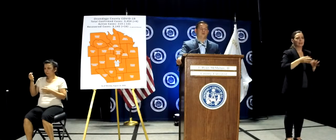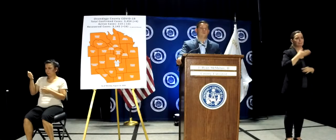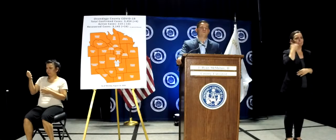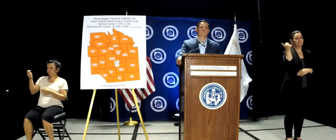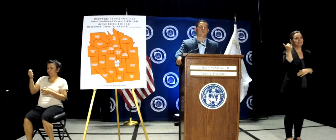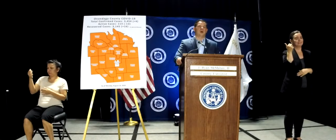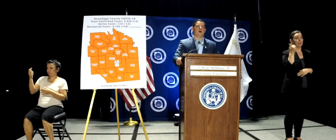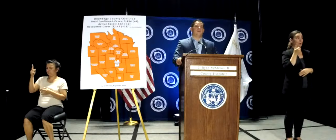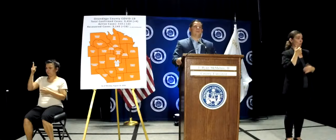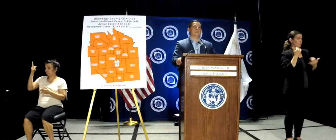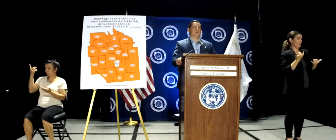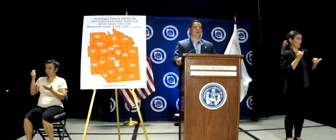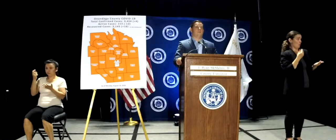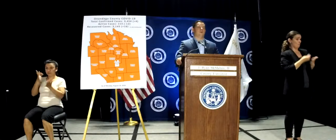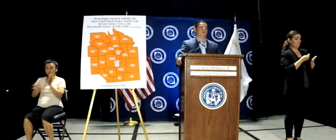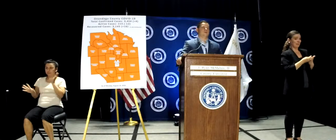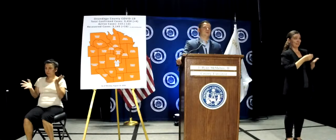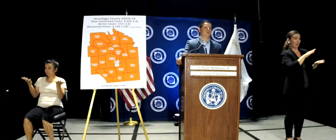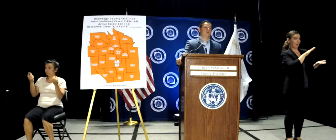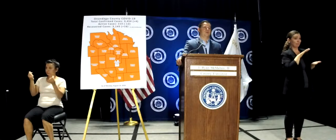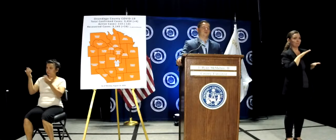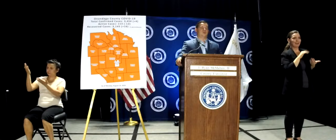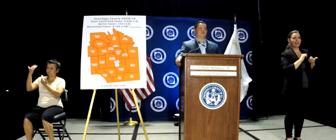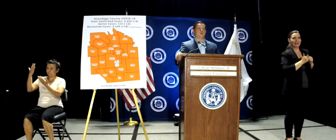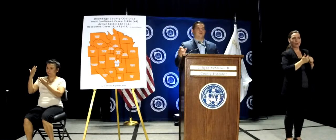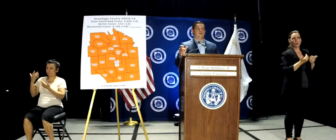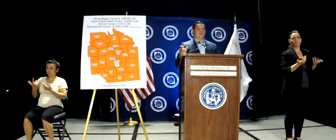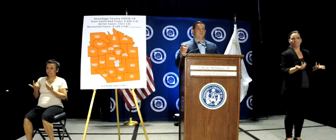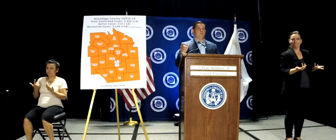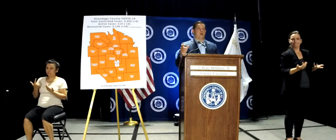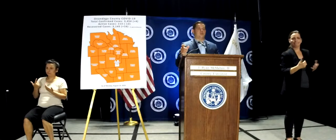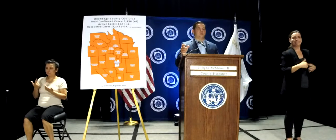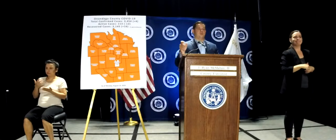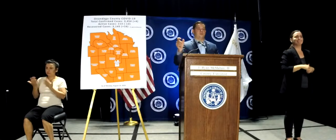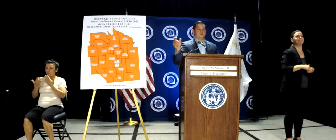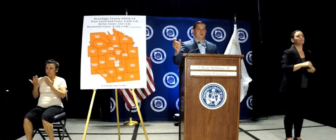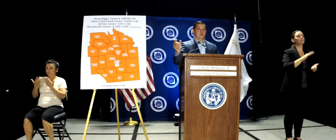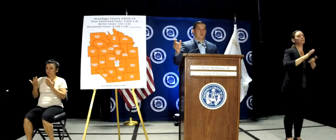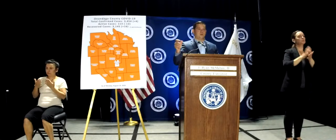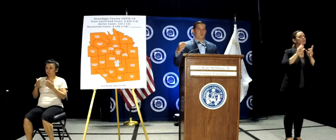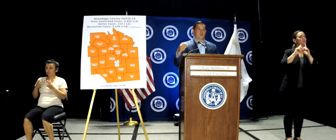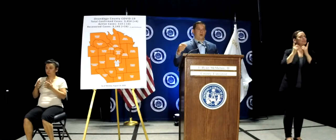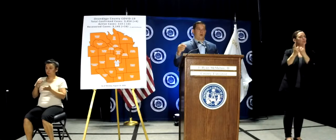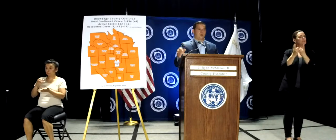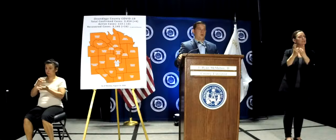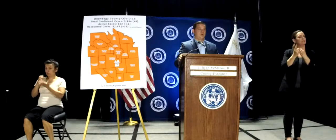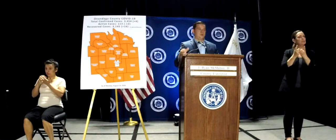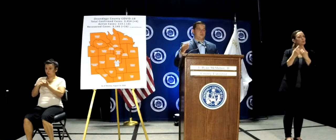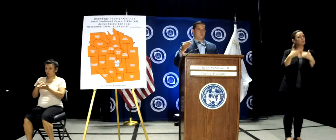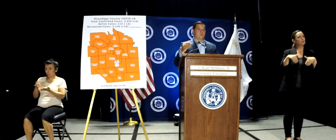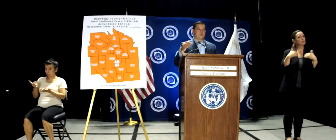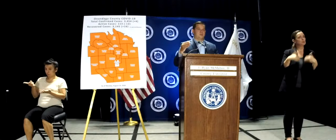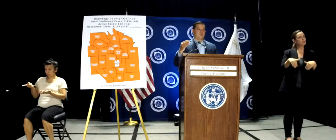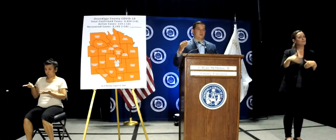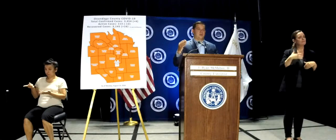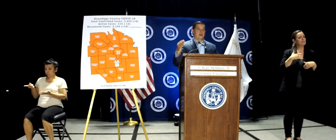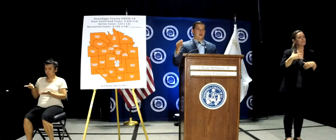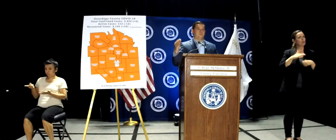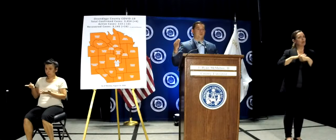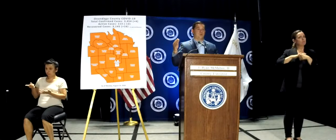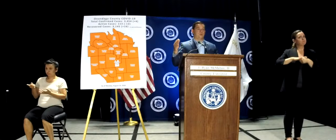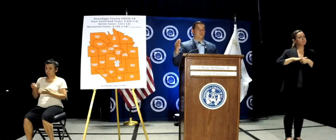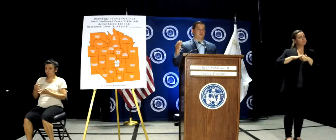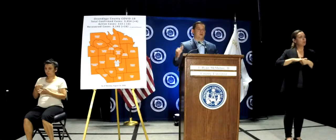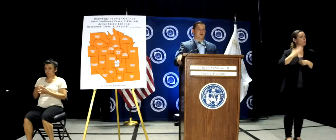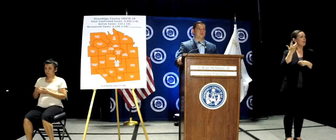federal level, because the school districts are still under the same pressure from the state of New York that we are. They're still potentially looking at